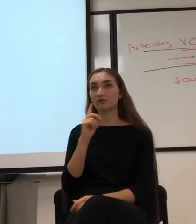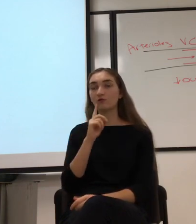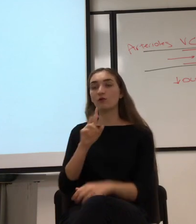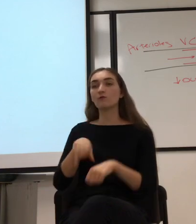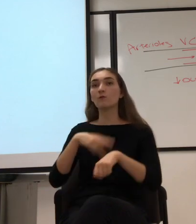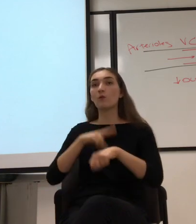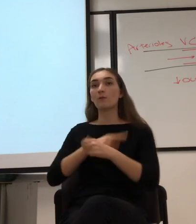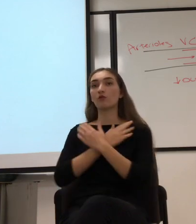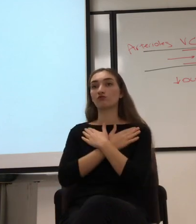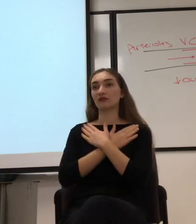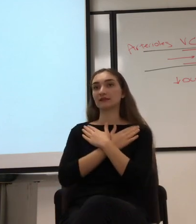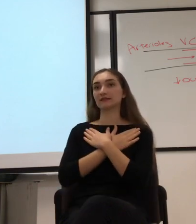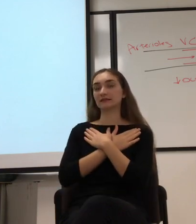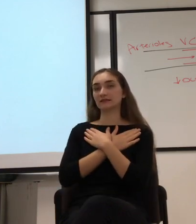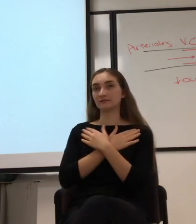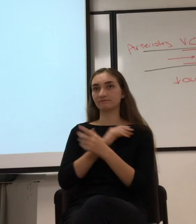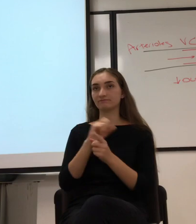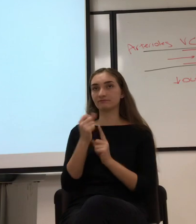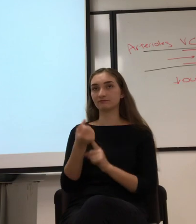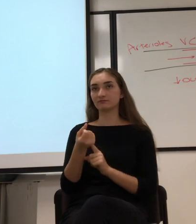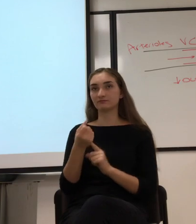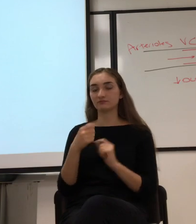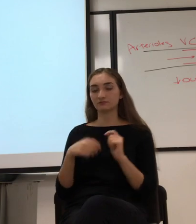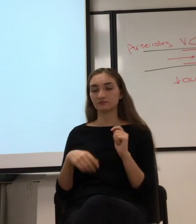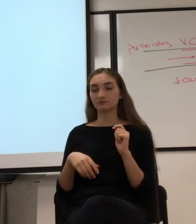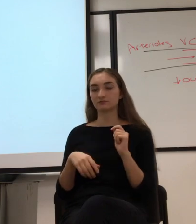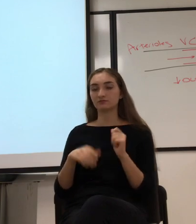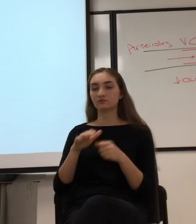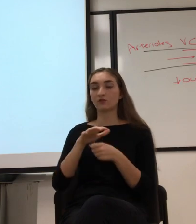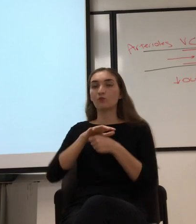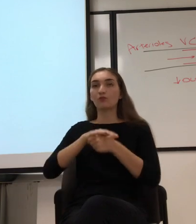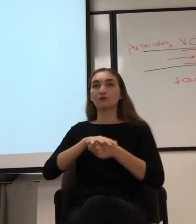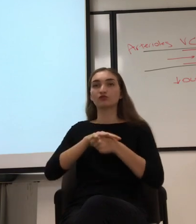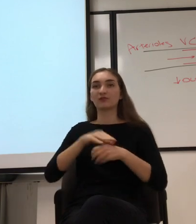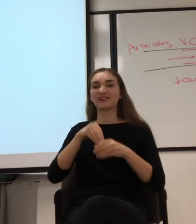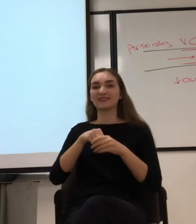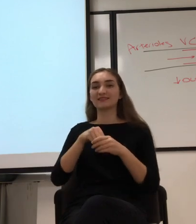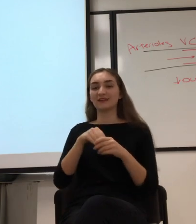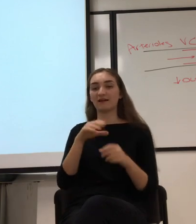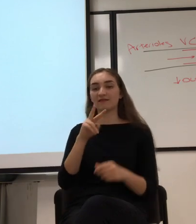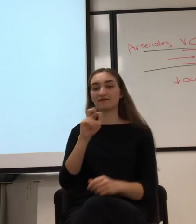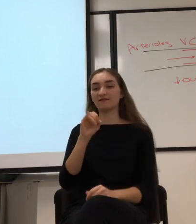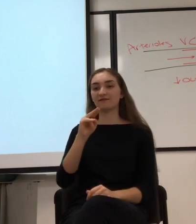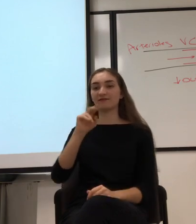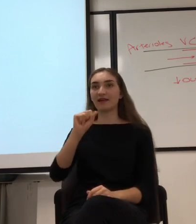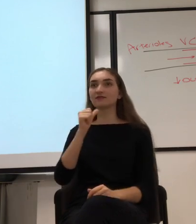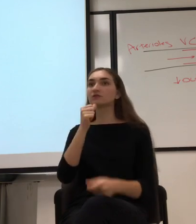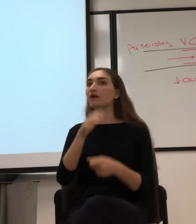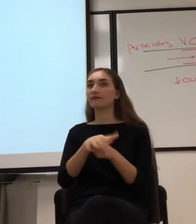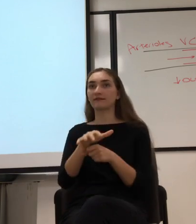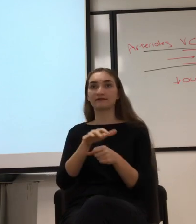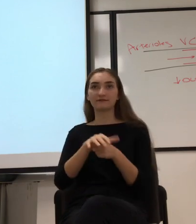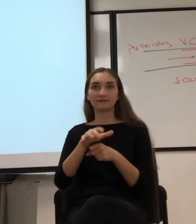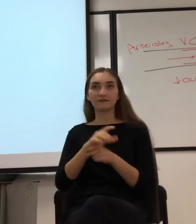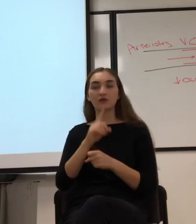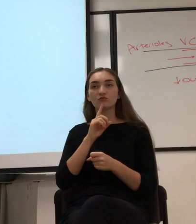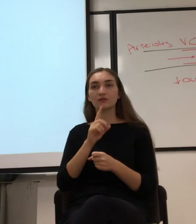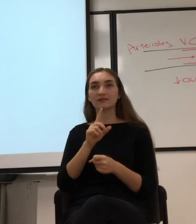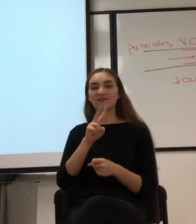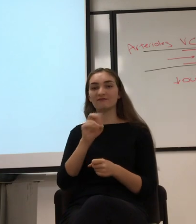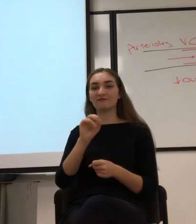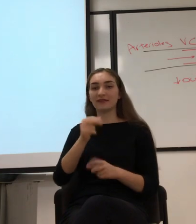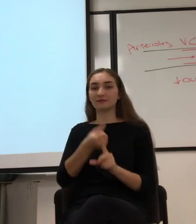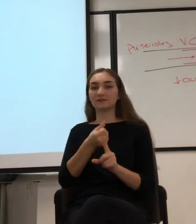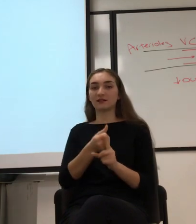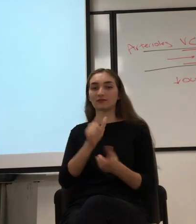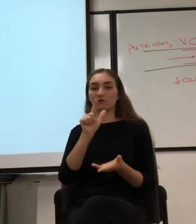resting conditions, pressure in veins isn't enough to do it. Okay, because there's very low pressures in veins.